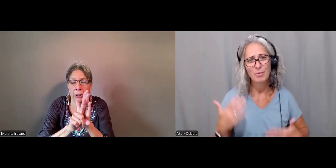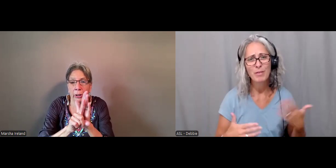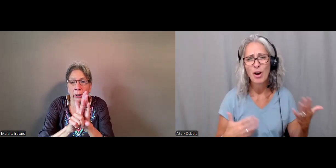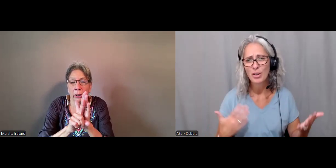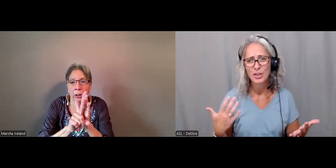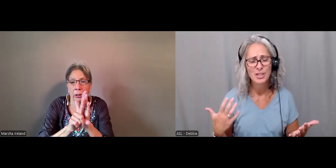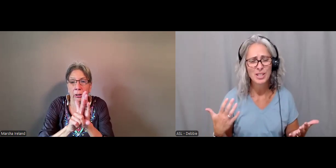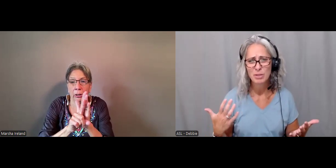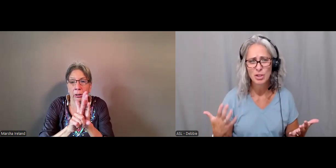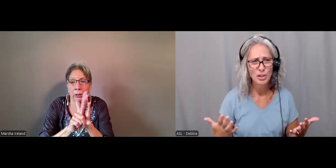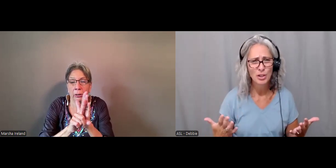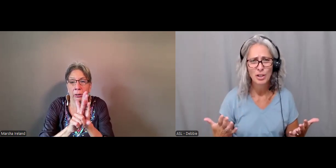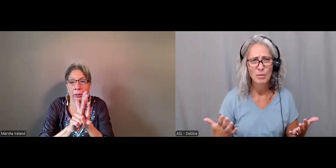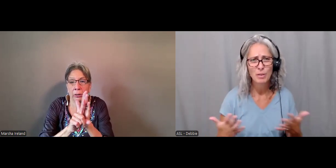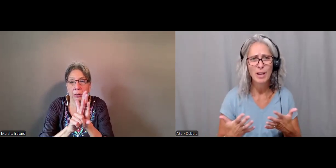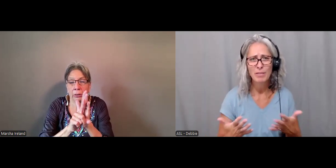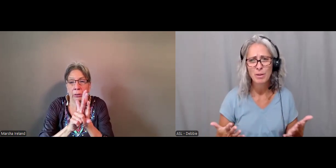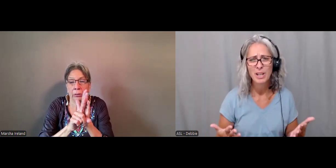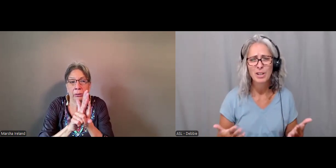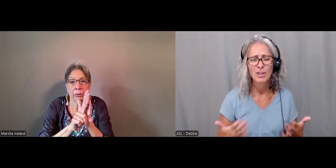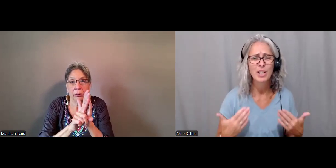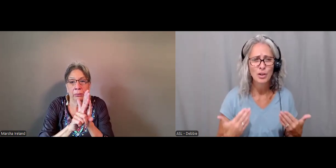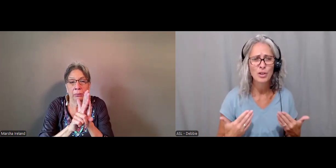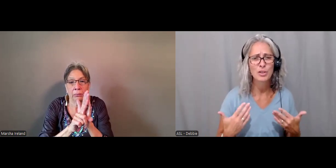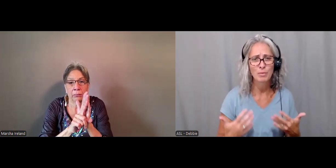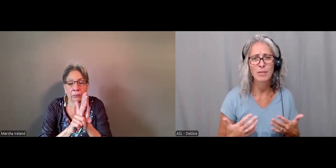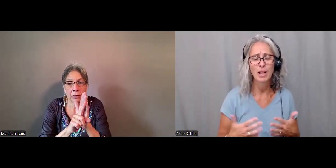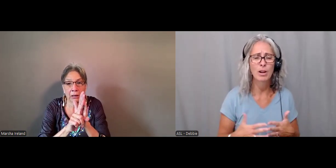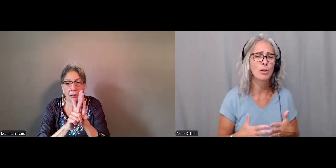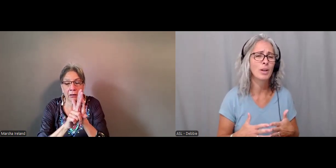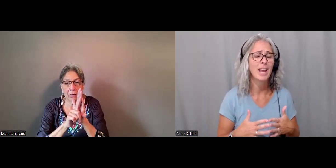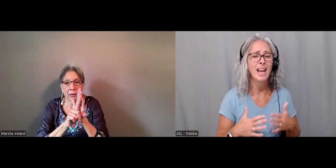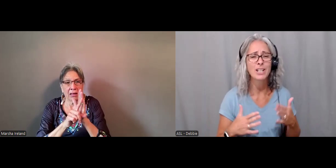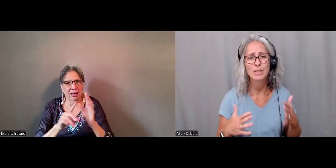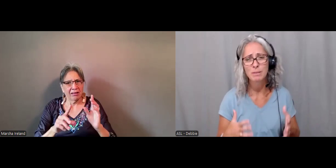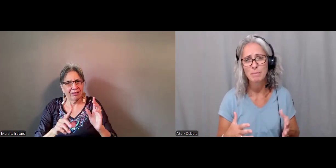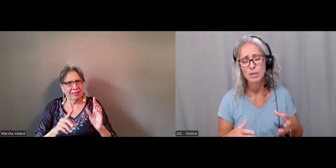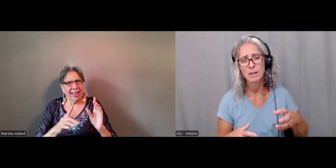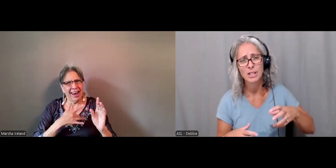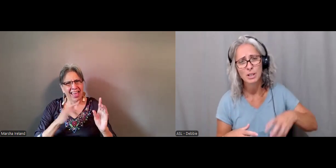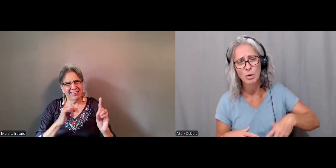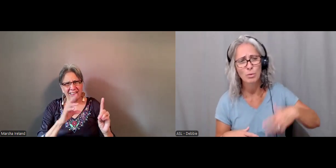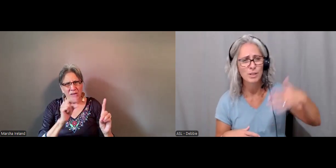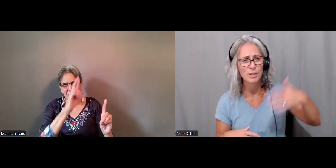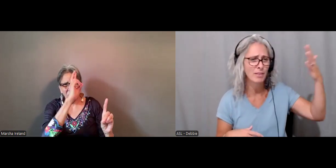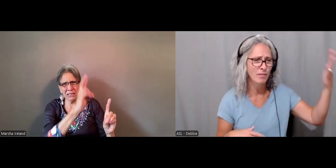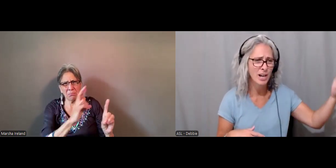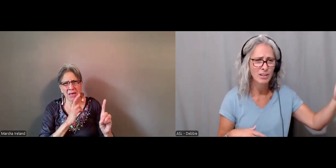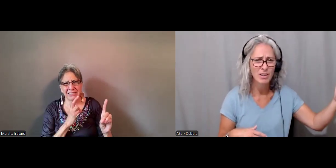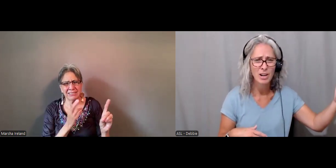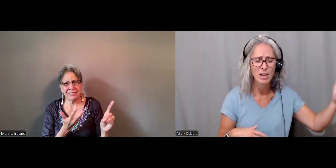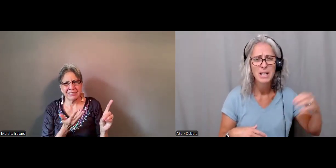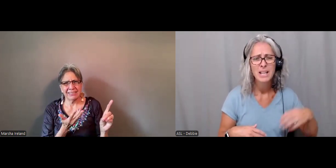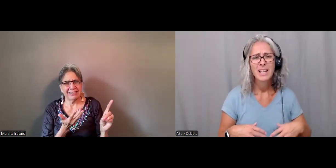and we've all heard, I'm sure everyone here has heard the rhetoric, oh, we can't do a smudge because the smoke will set up the